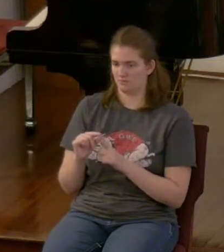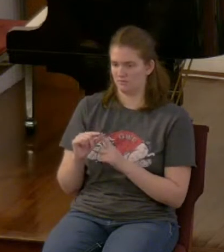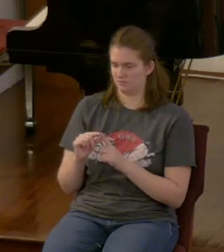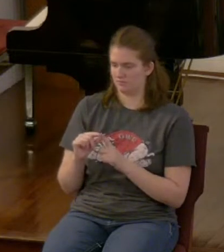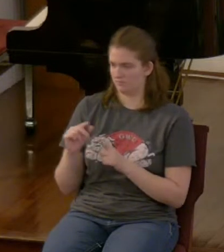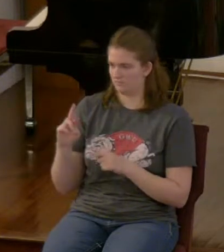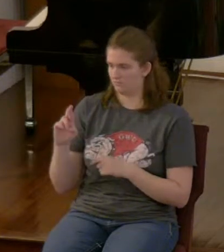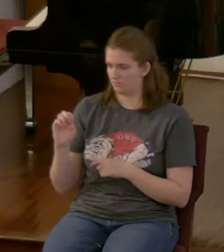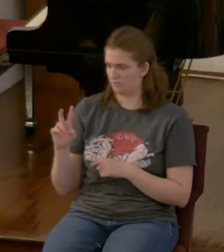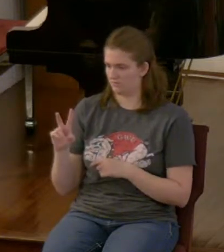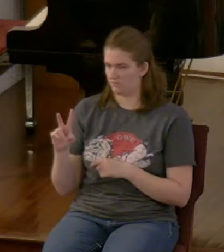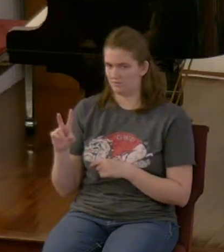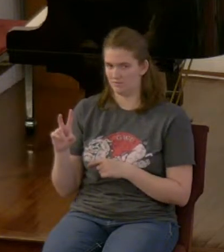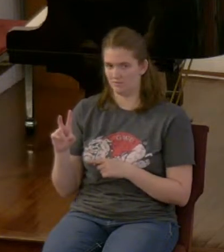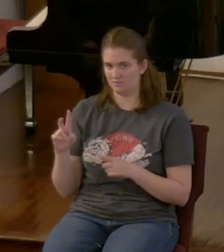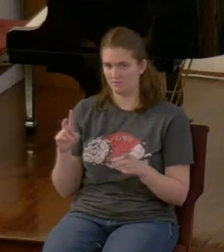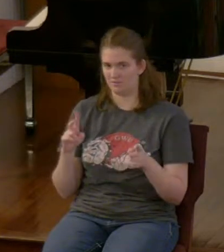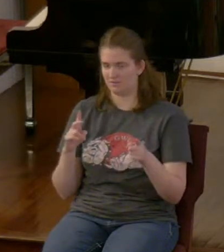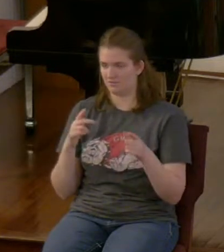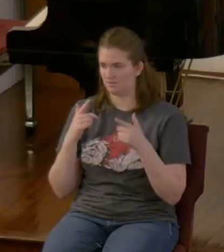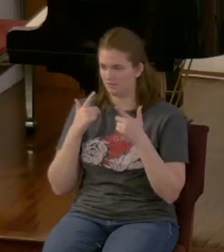go ahead I know you got something you want to say